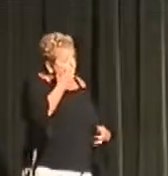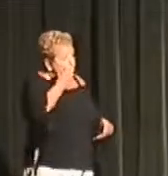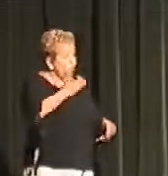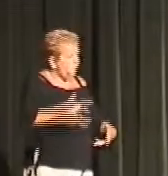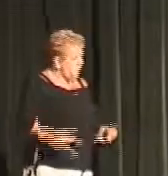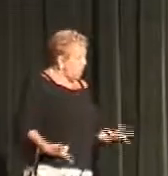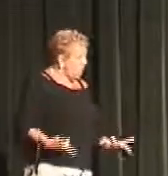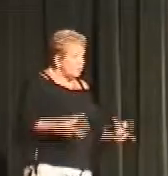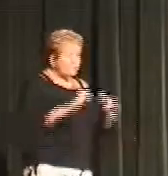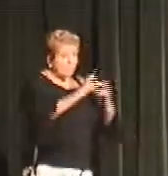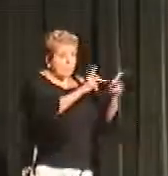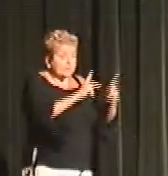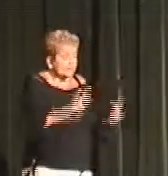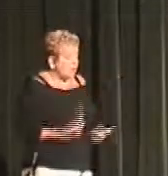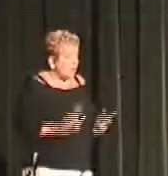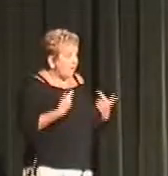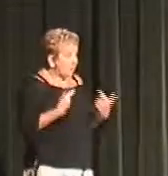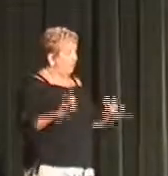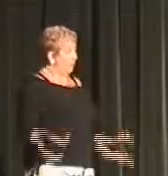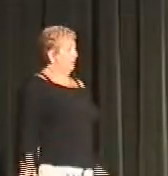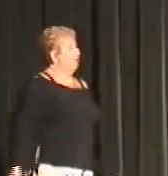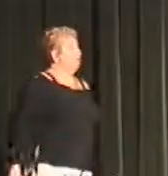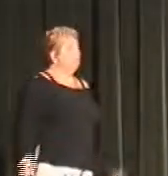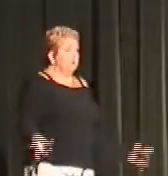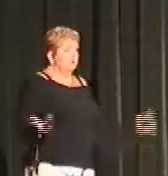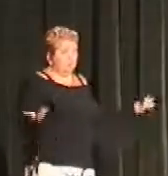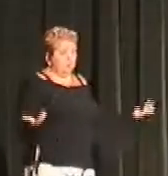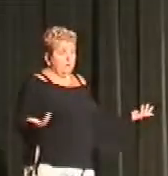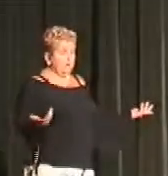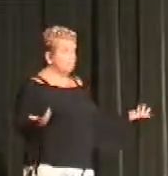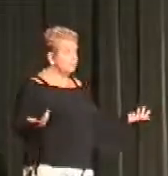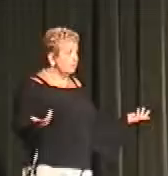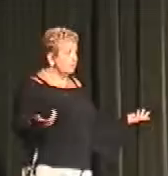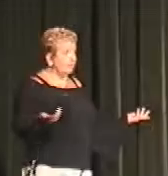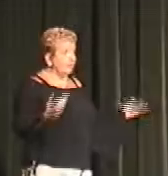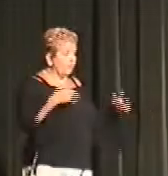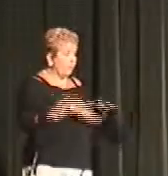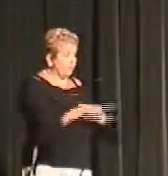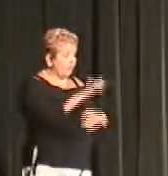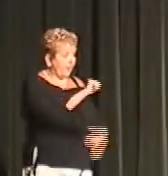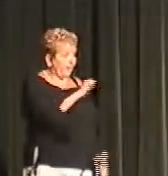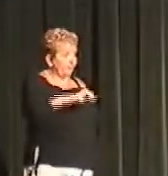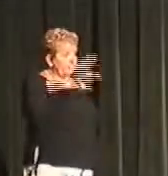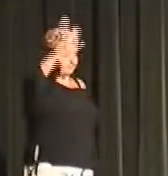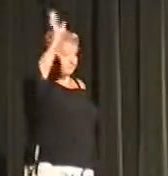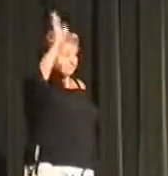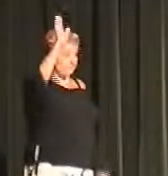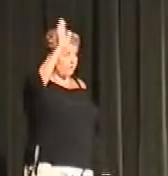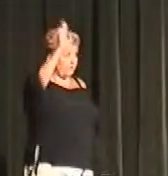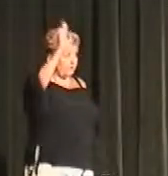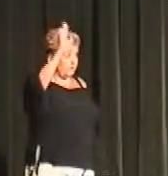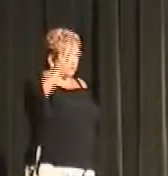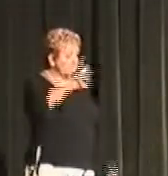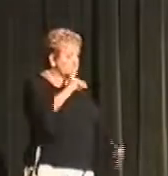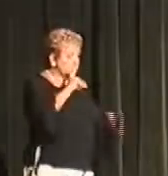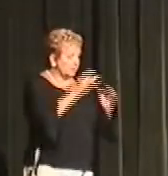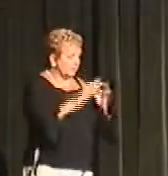live. And, you know, I just started raising my hand in meetings of Alcoholics Anonymous. You know, it was really kind of simple. It wasn't like, would you like to go